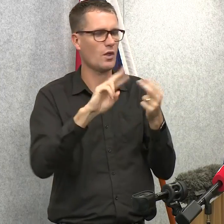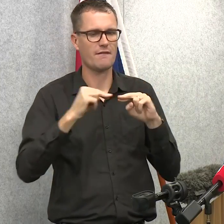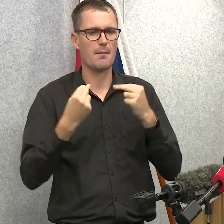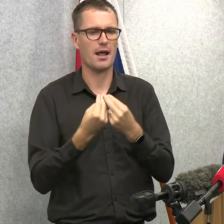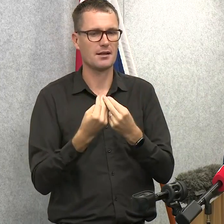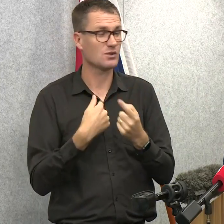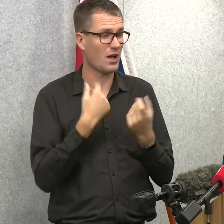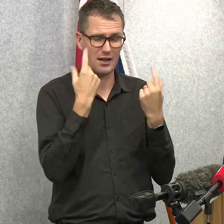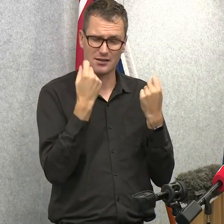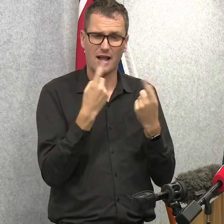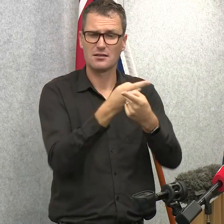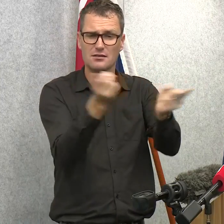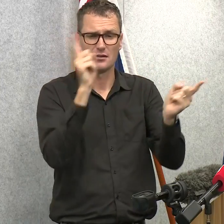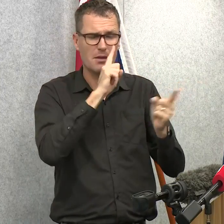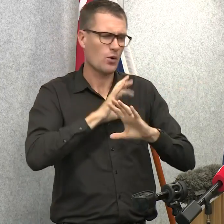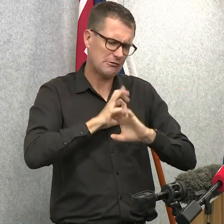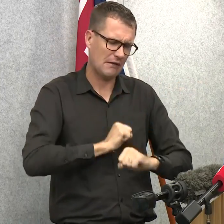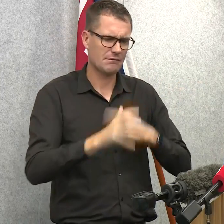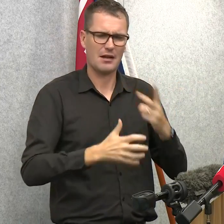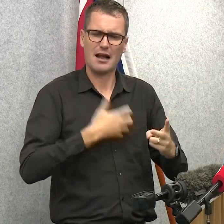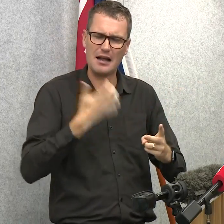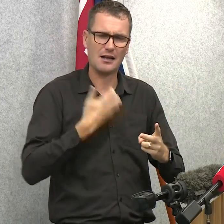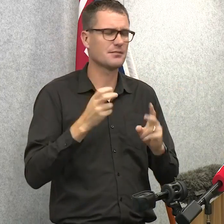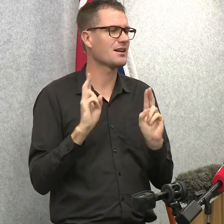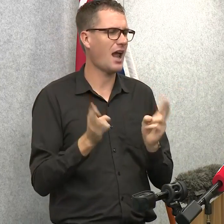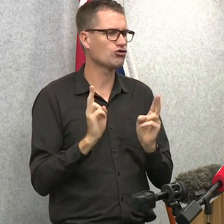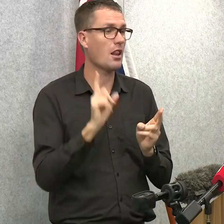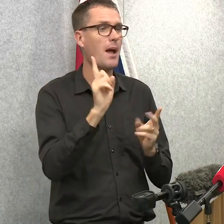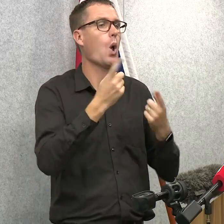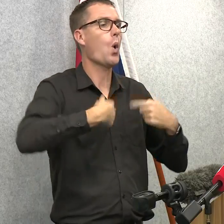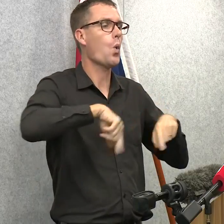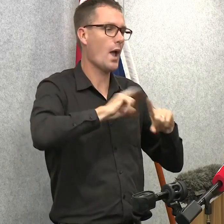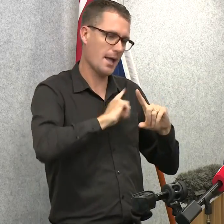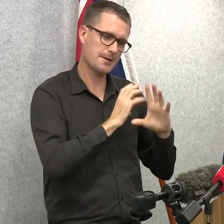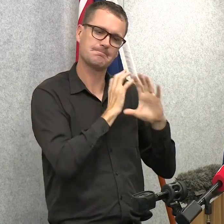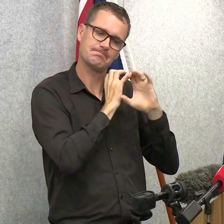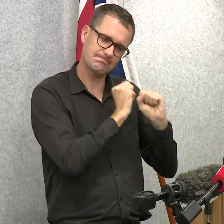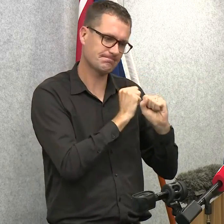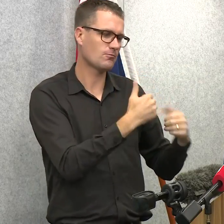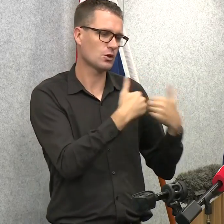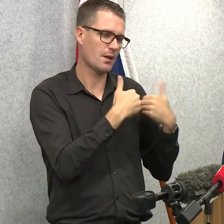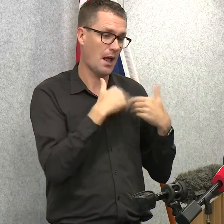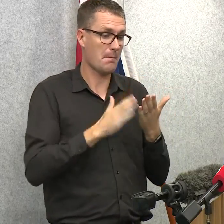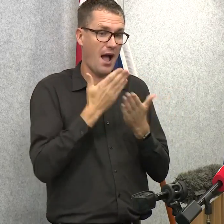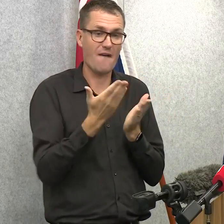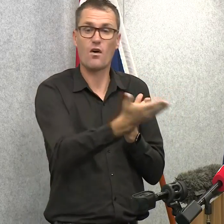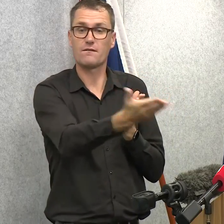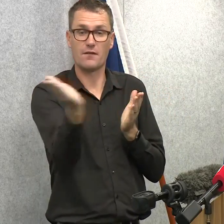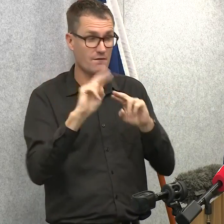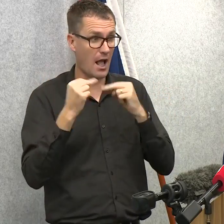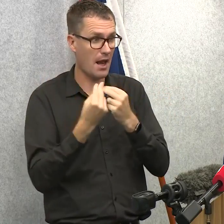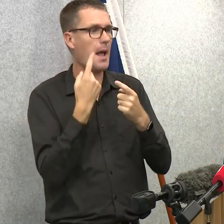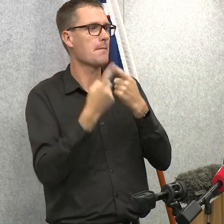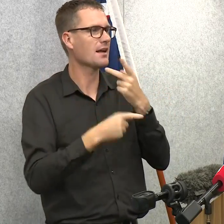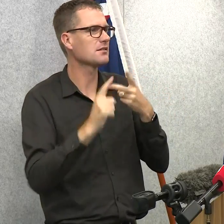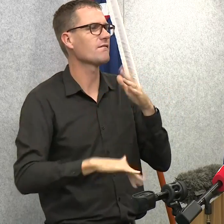that may come. It's absolutely natural. But we have an obligation on behalf of them and all New Zealanders